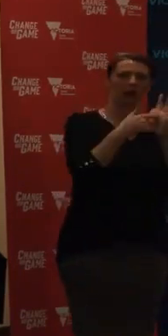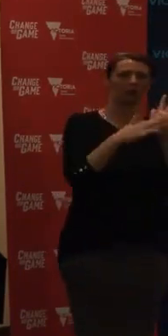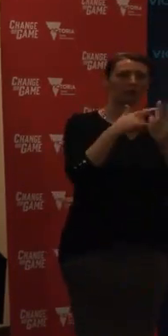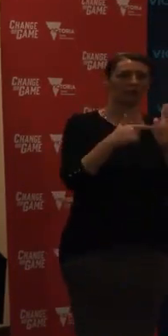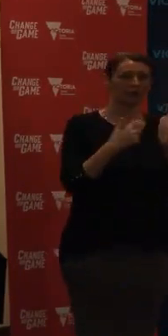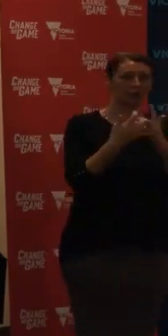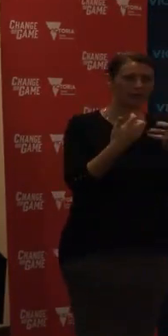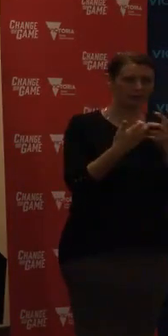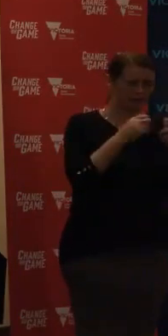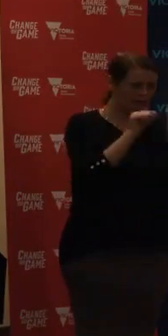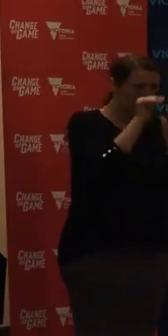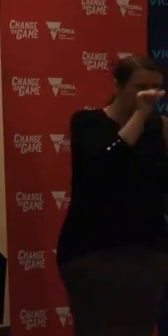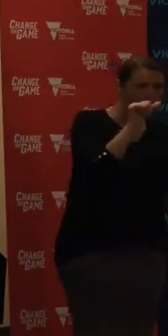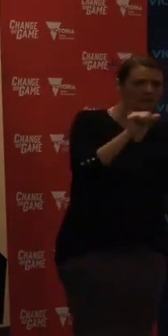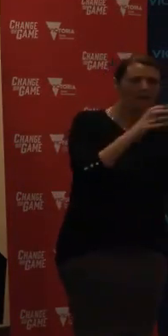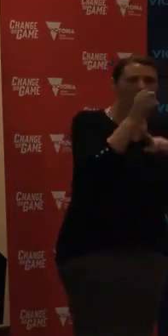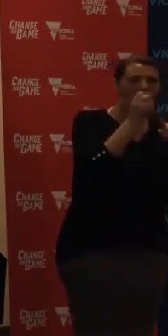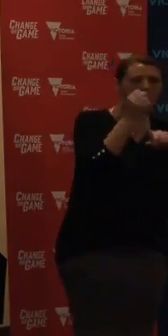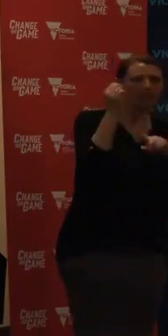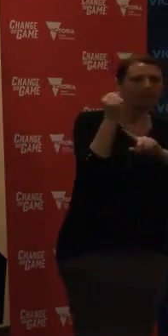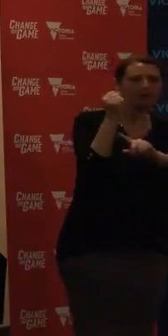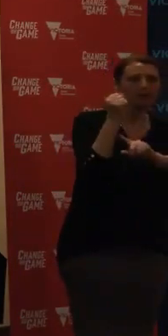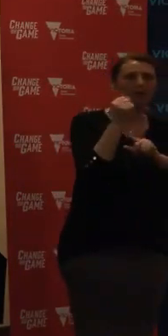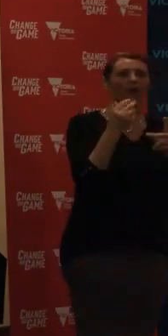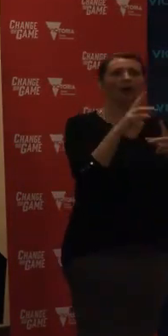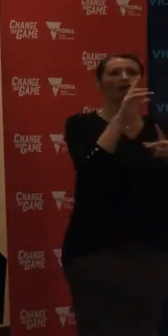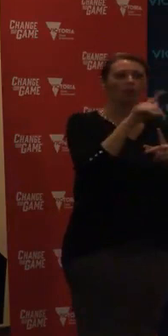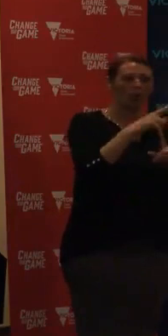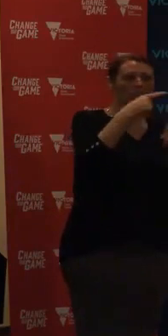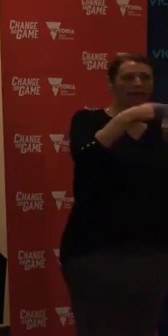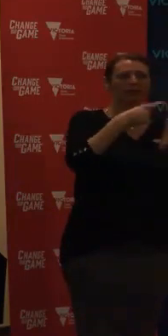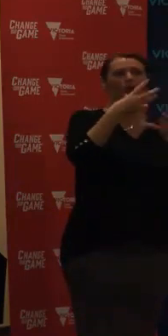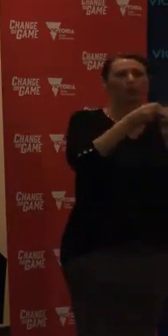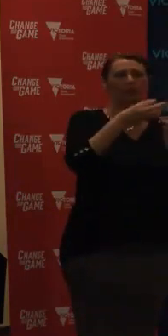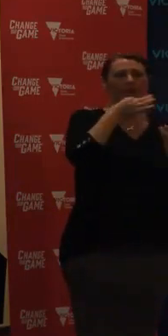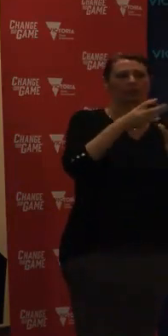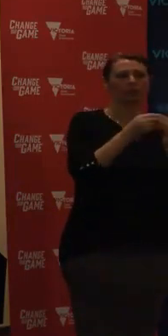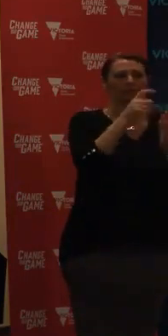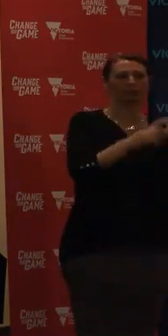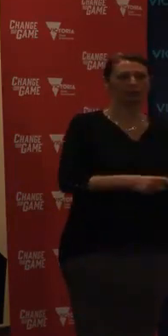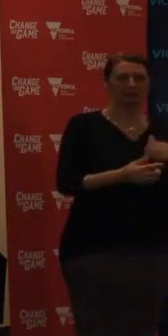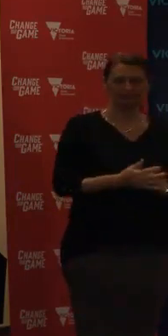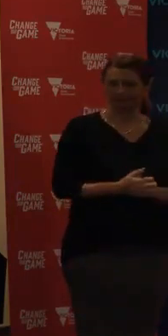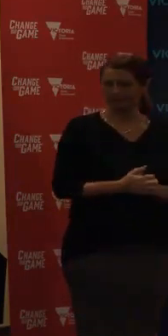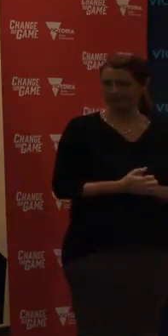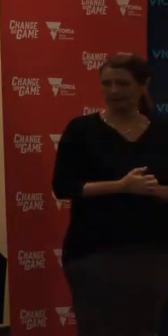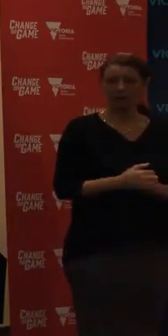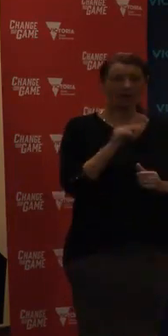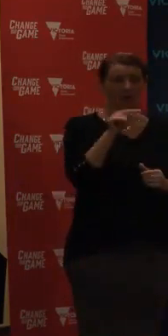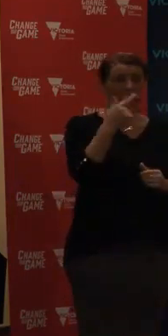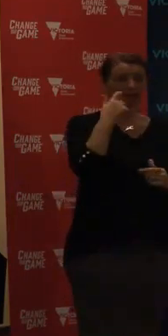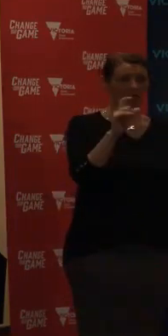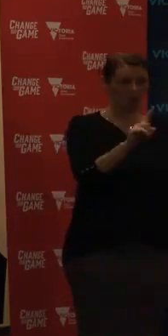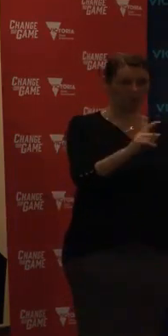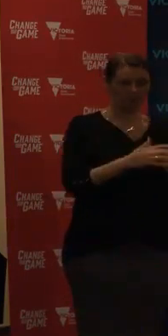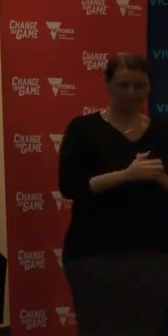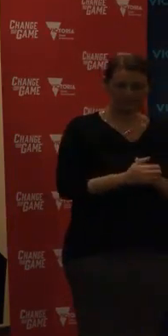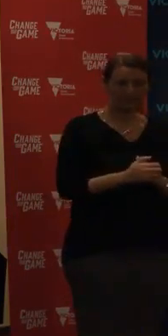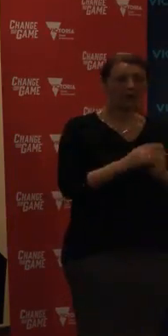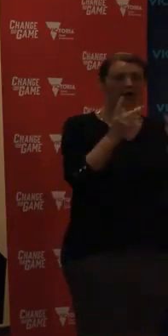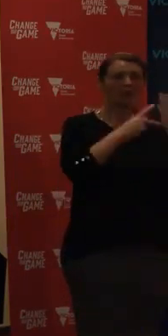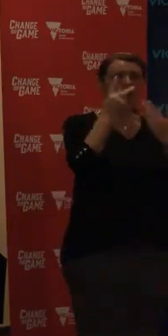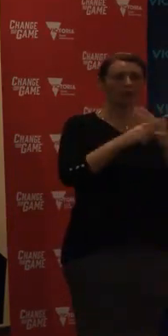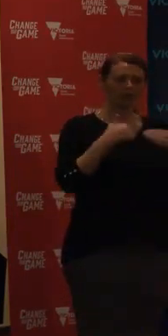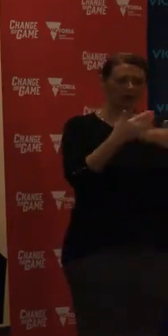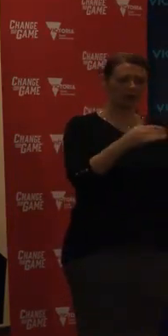University to actually measure the outcomes they were achieving for and with kids with disability. And this is what they found. And I should say that the program